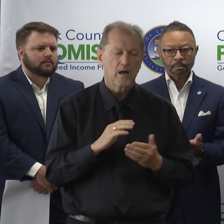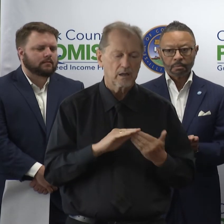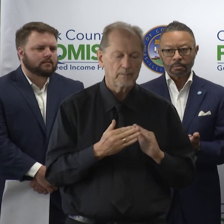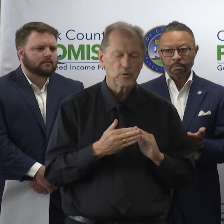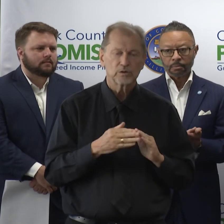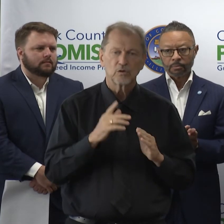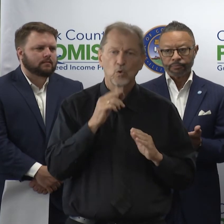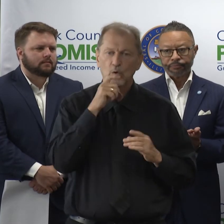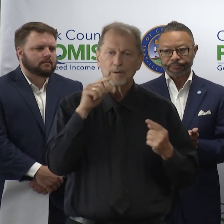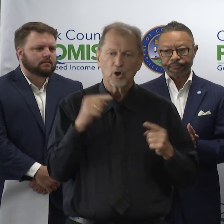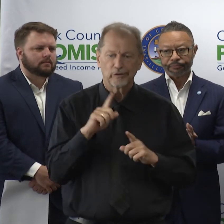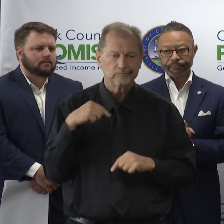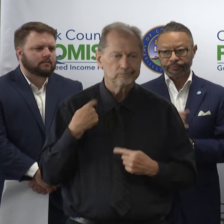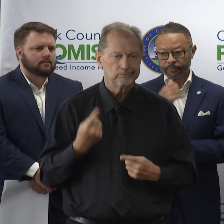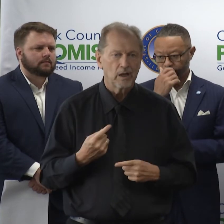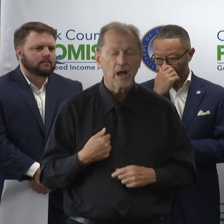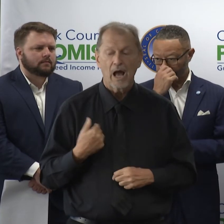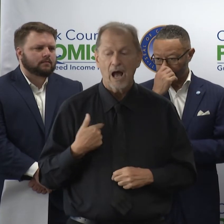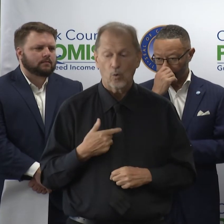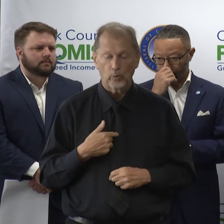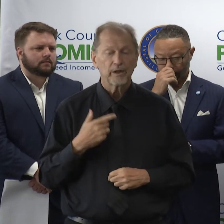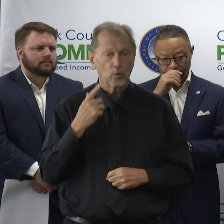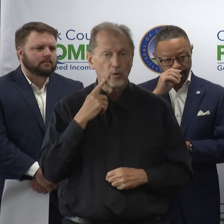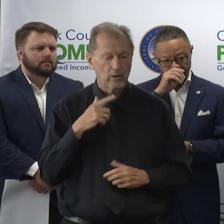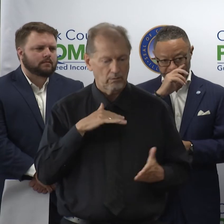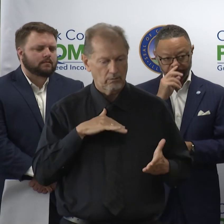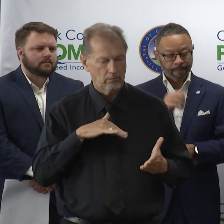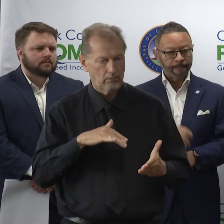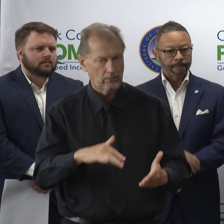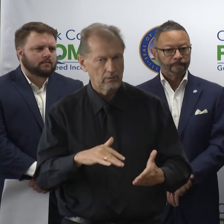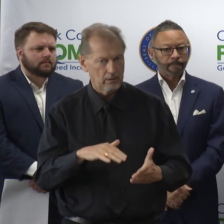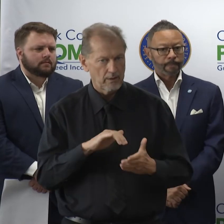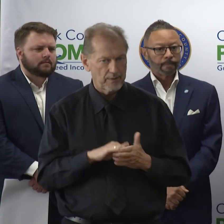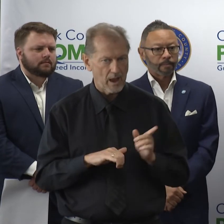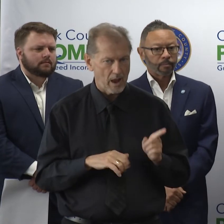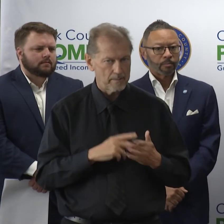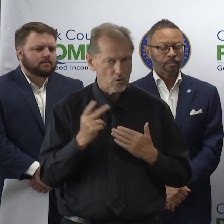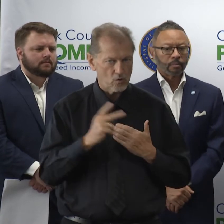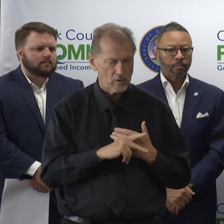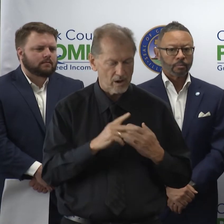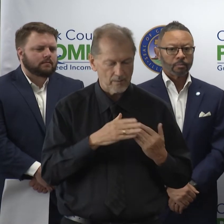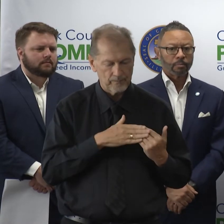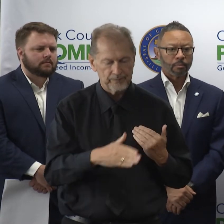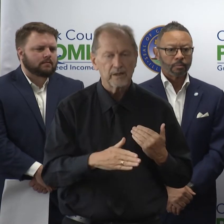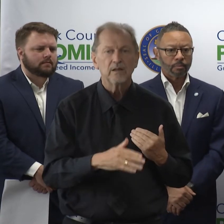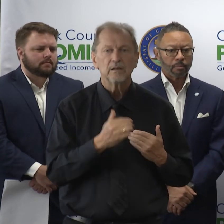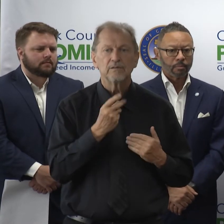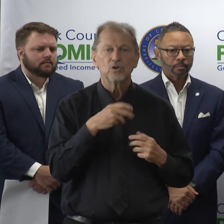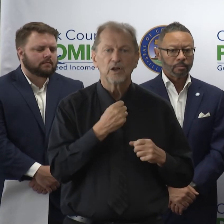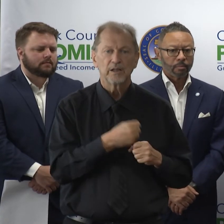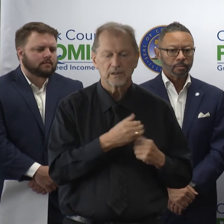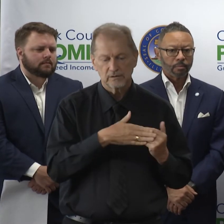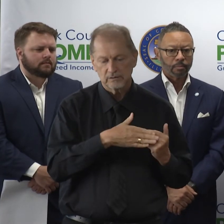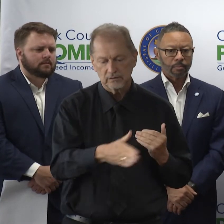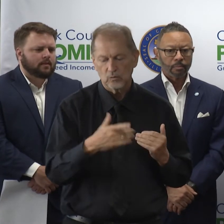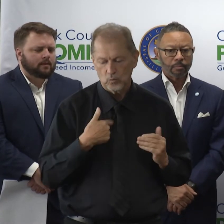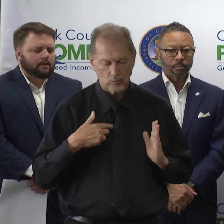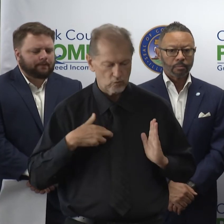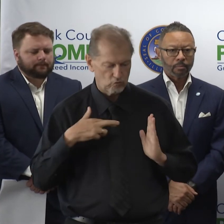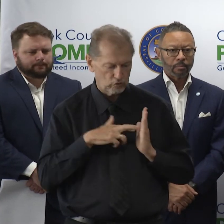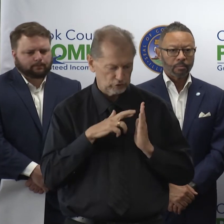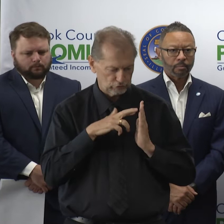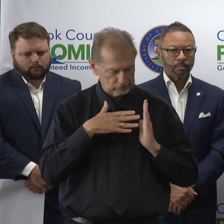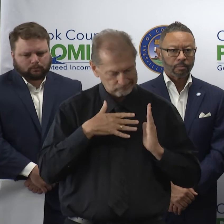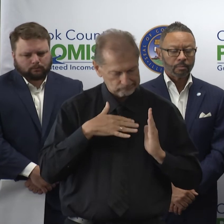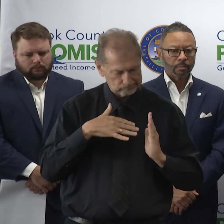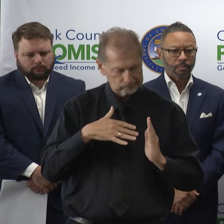with the Cook County government, we will conduct a rigorous examination of the Promise Pilot over the next several years. In collaboration with our